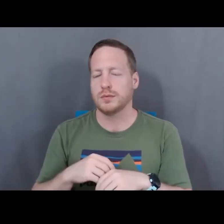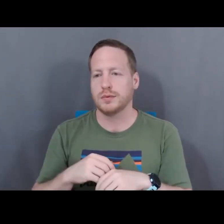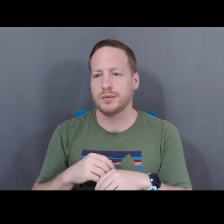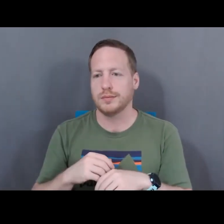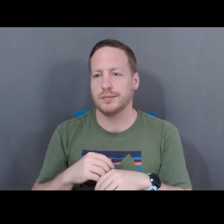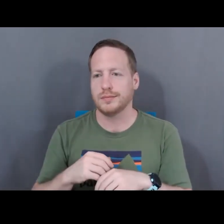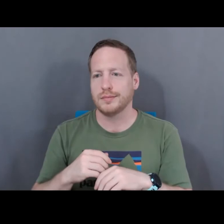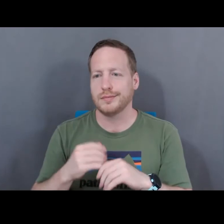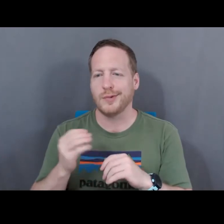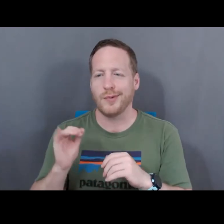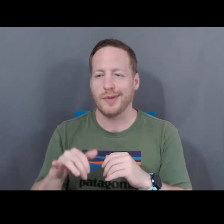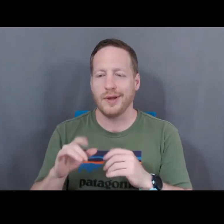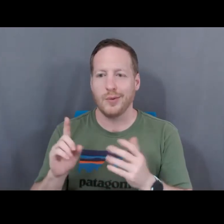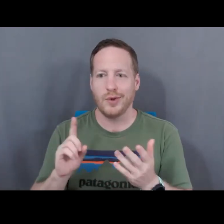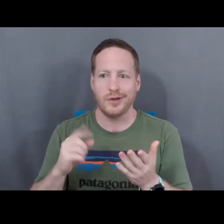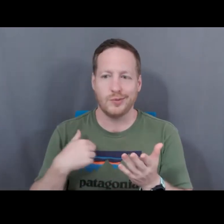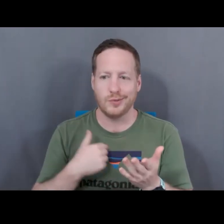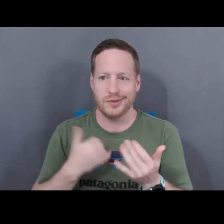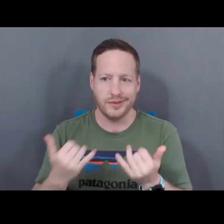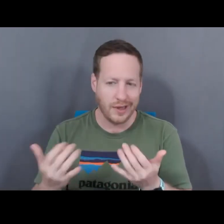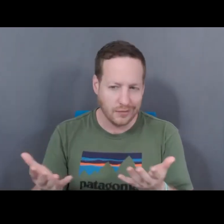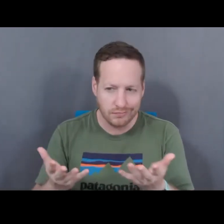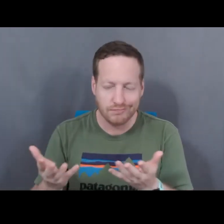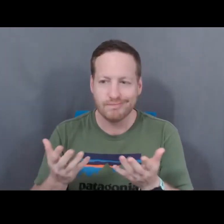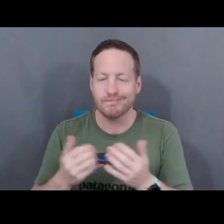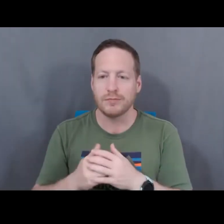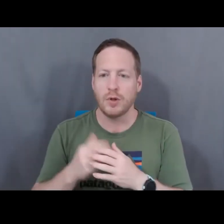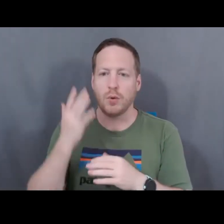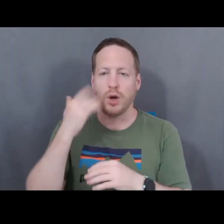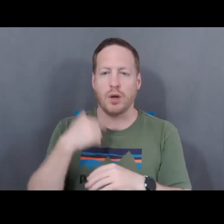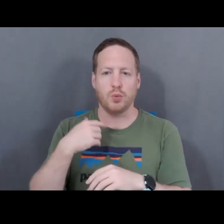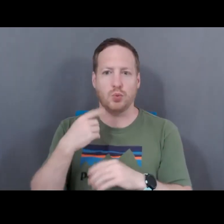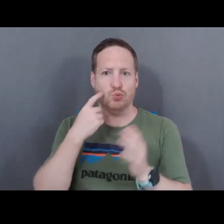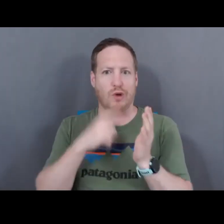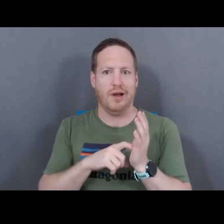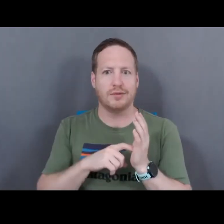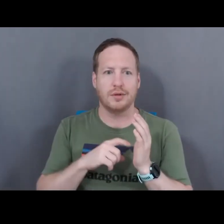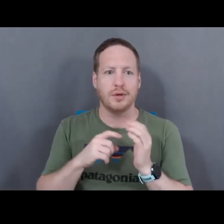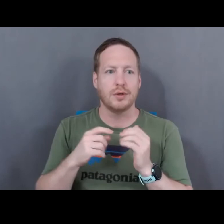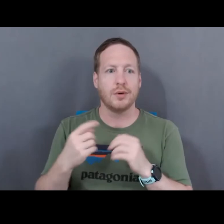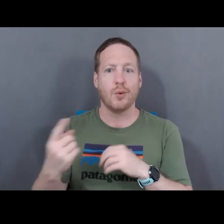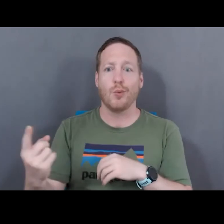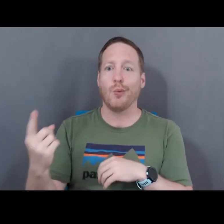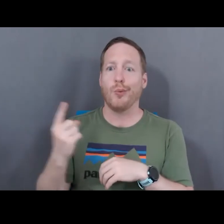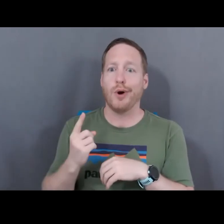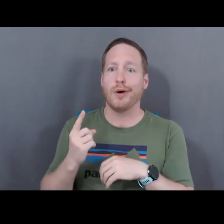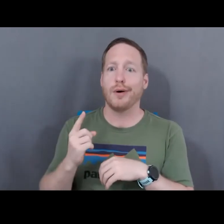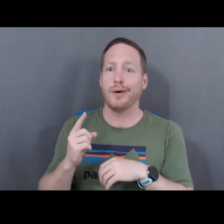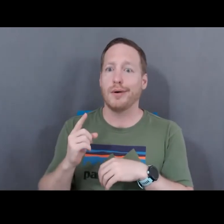to reach out to people to fill those 2 slots. And this is where, you know, when we have to really look at where we are now and recognize